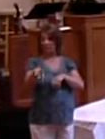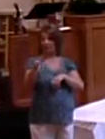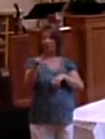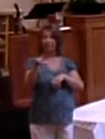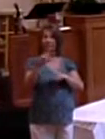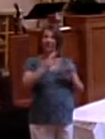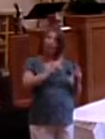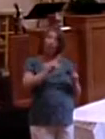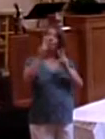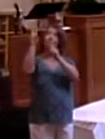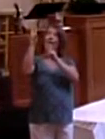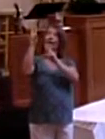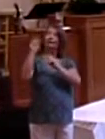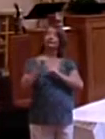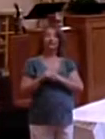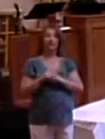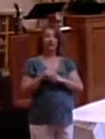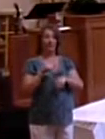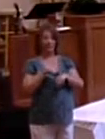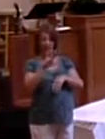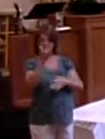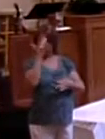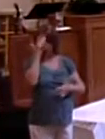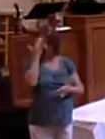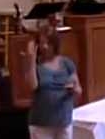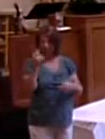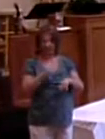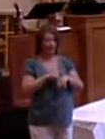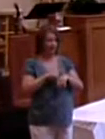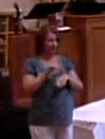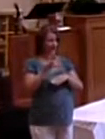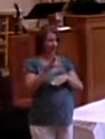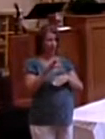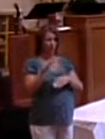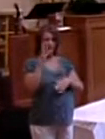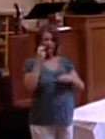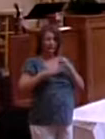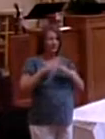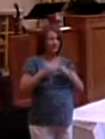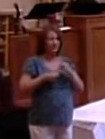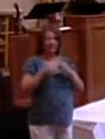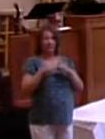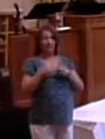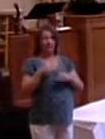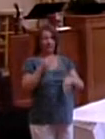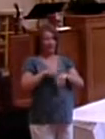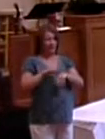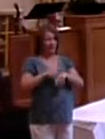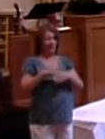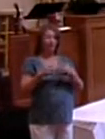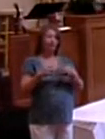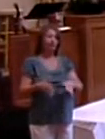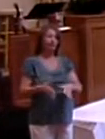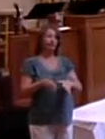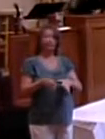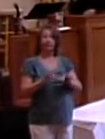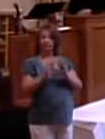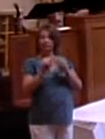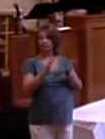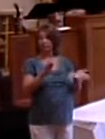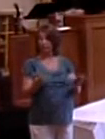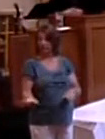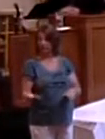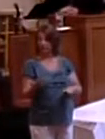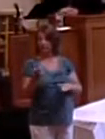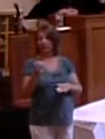Him. The timing in your sickness, the timing in your calamity, the timing in the losses in your life, and maybe even